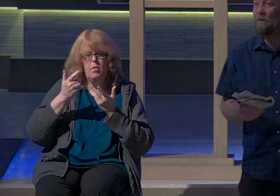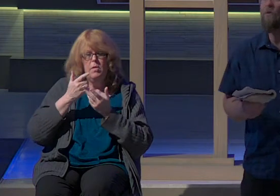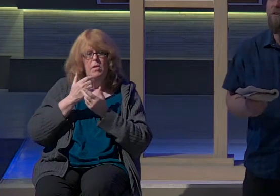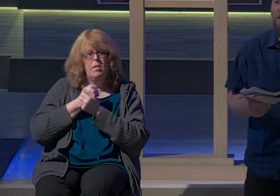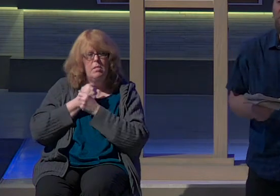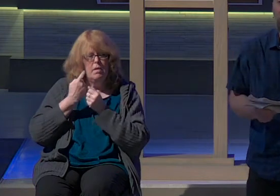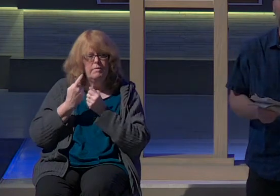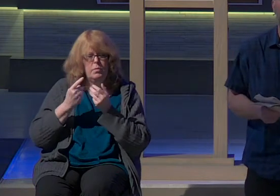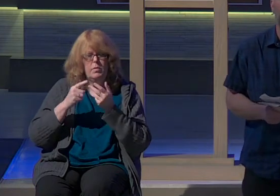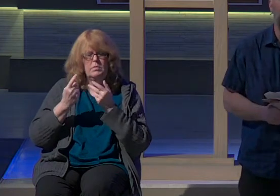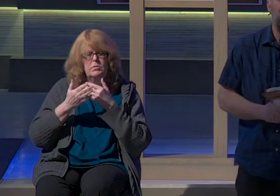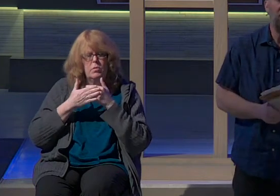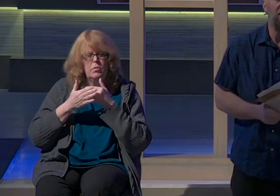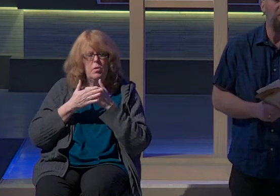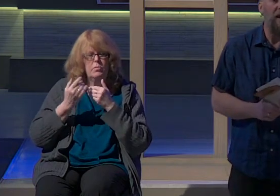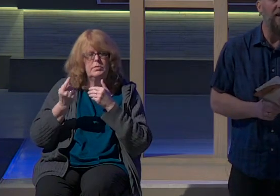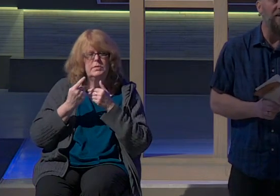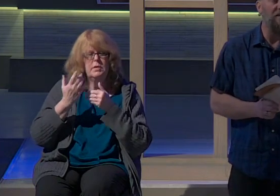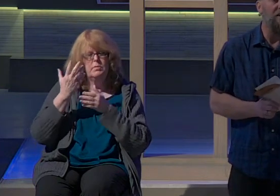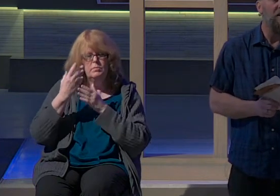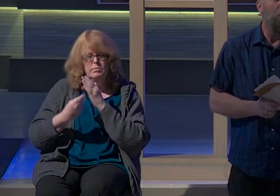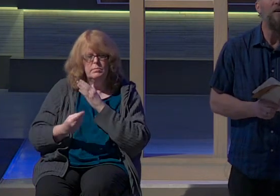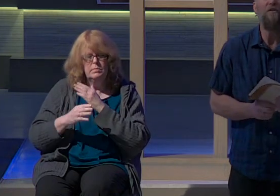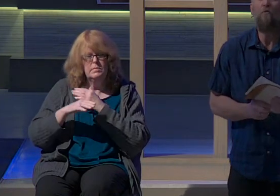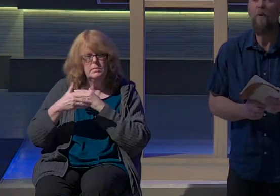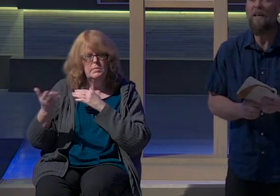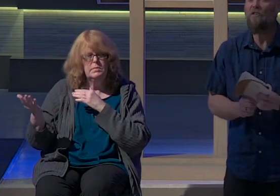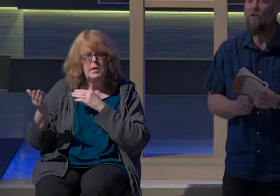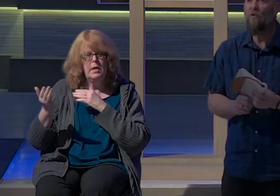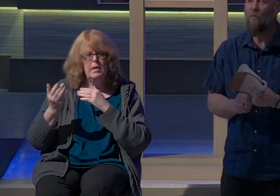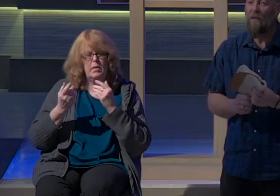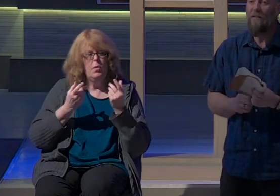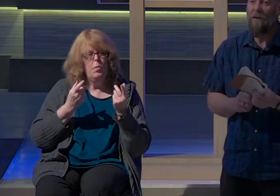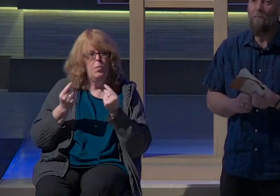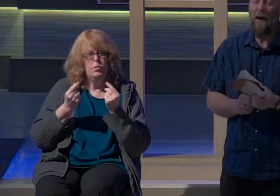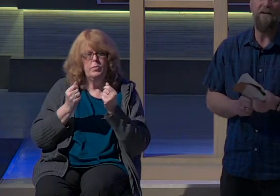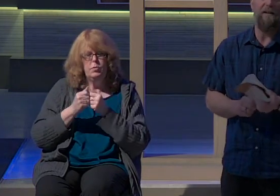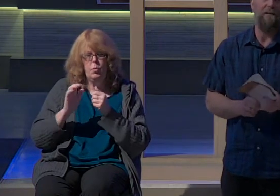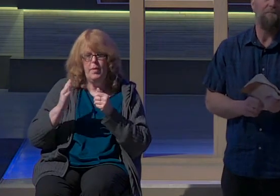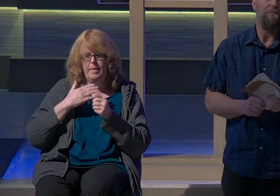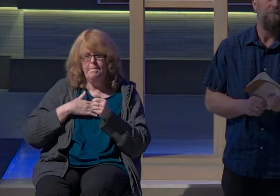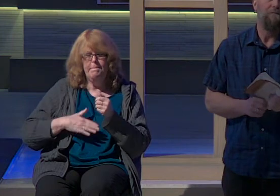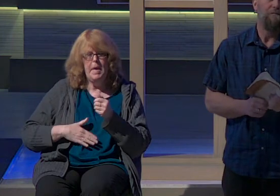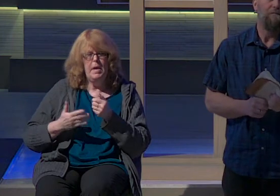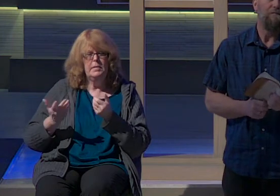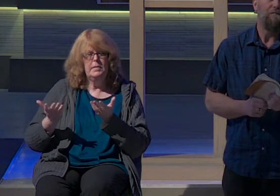or someone close to us that has passed, what do we do with their body?